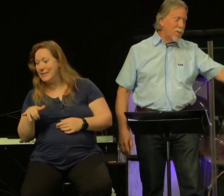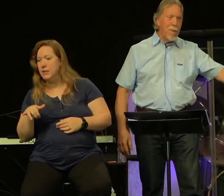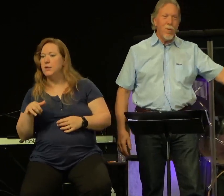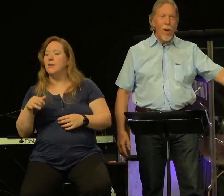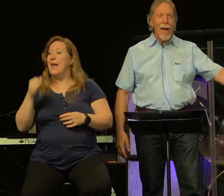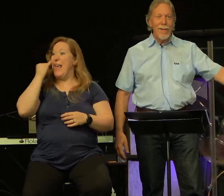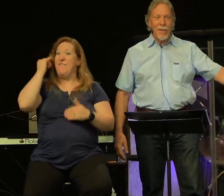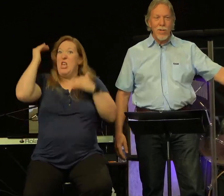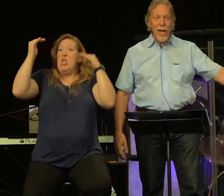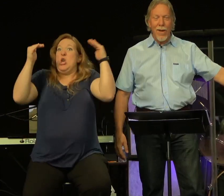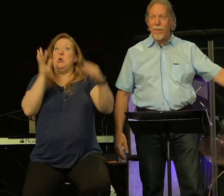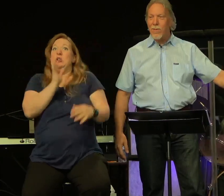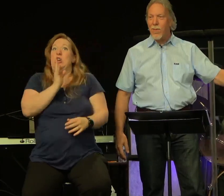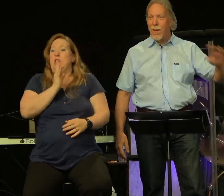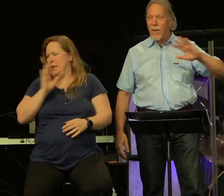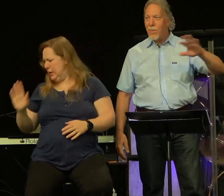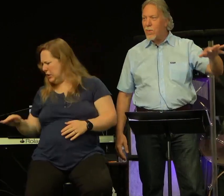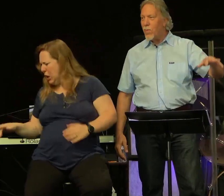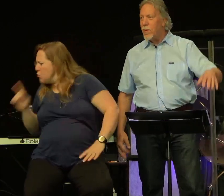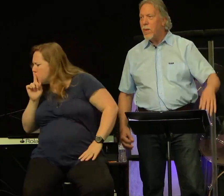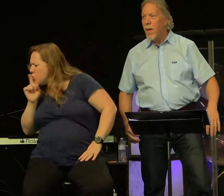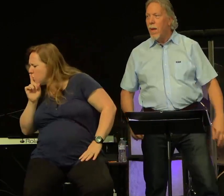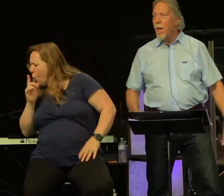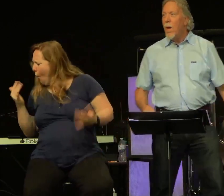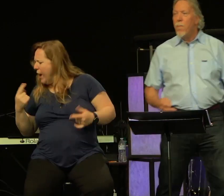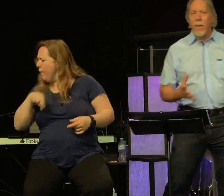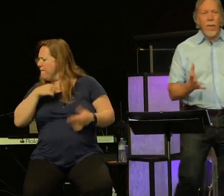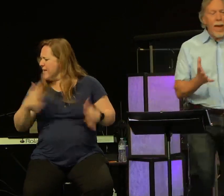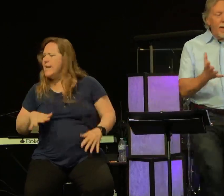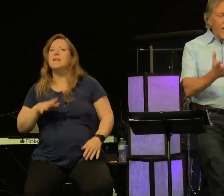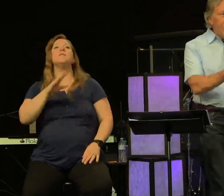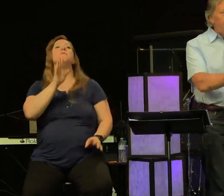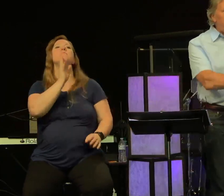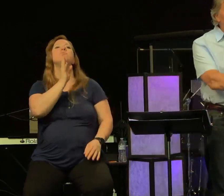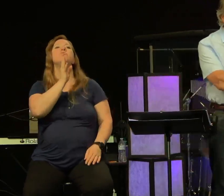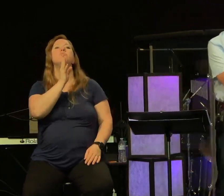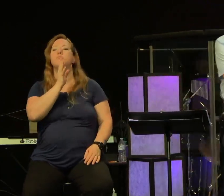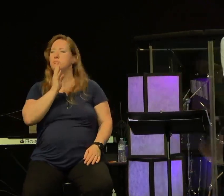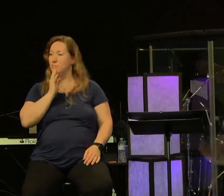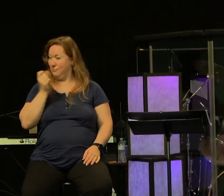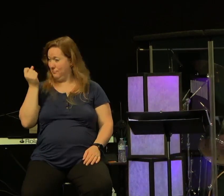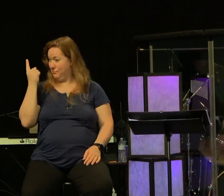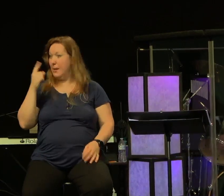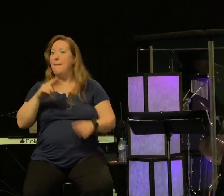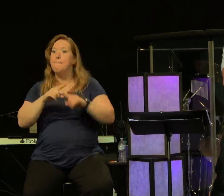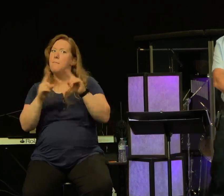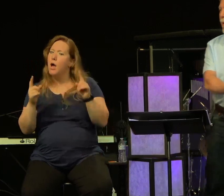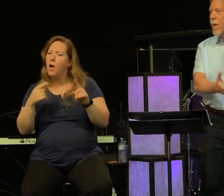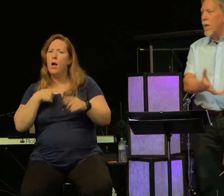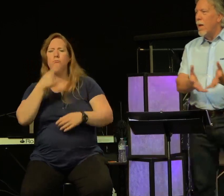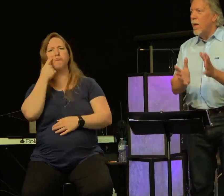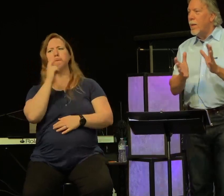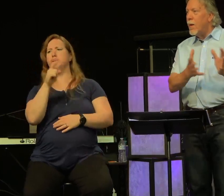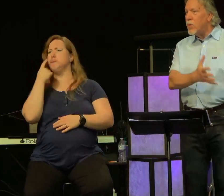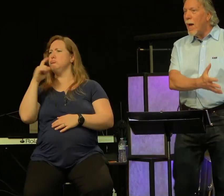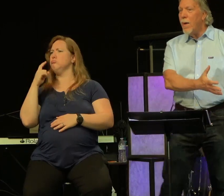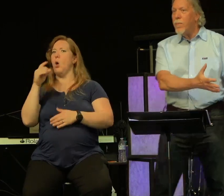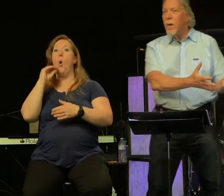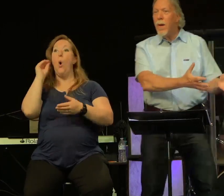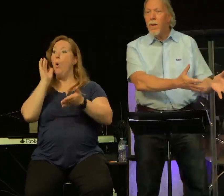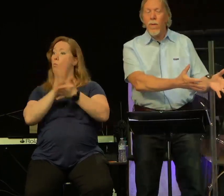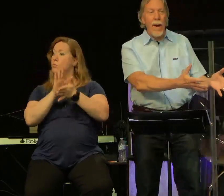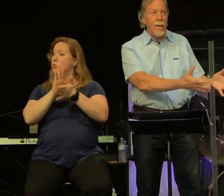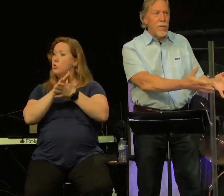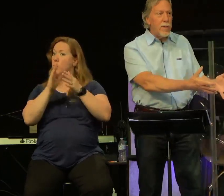you just be quiet as a child until the adults are finished. But they gave their children their time,